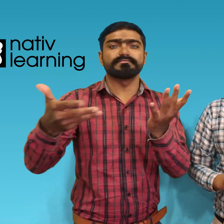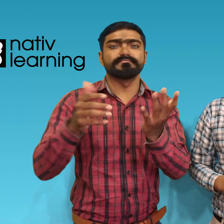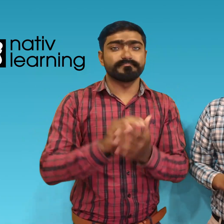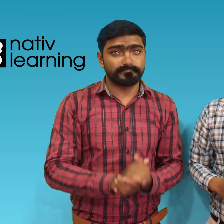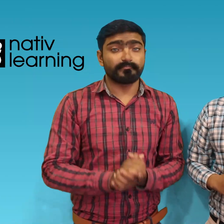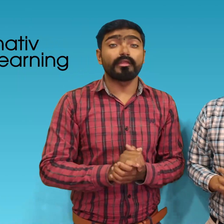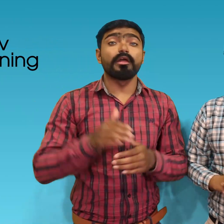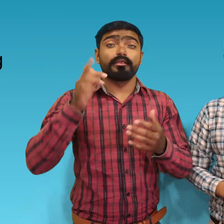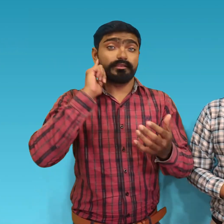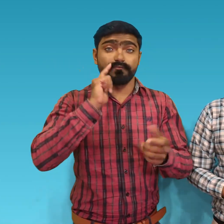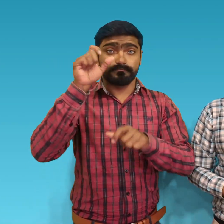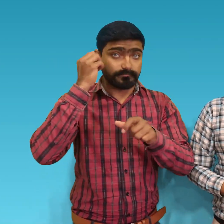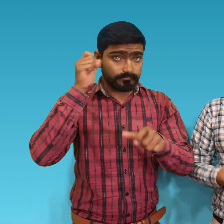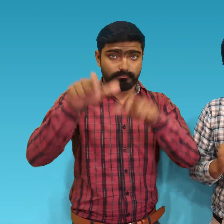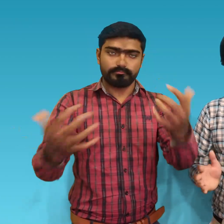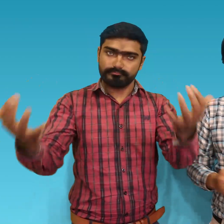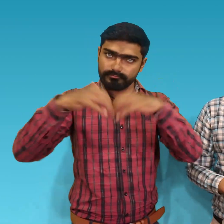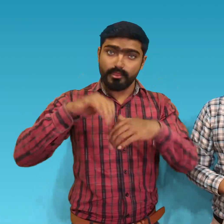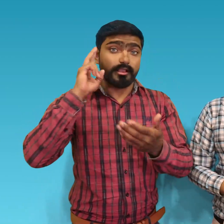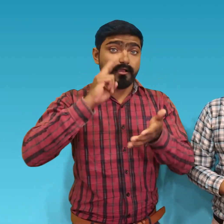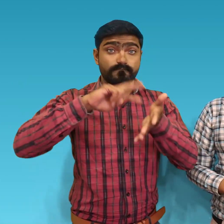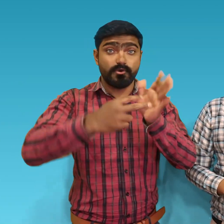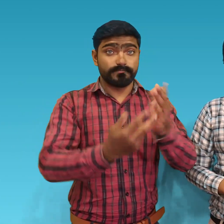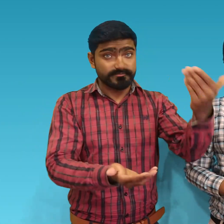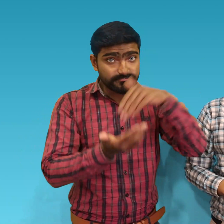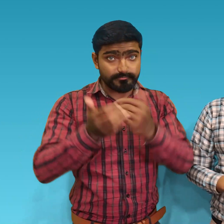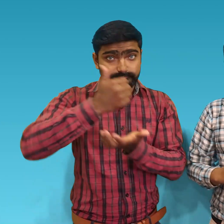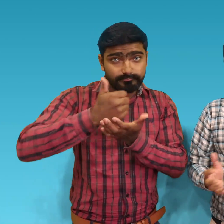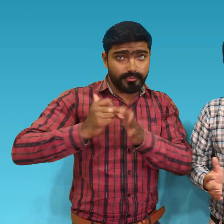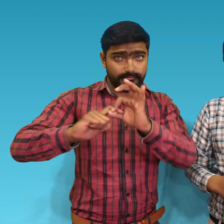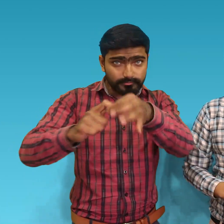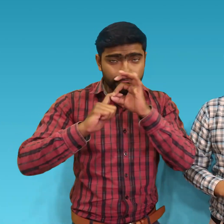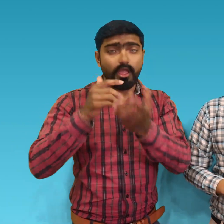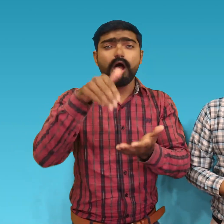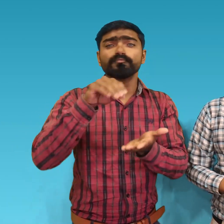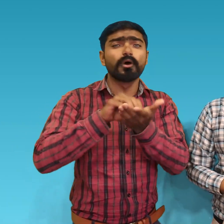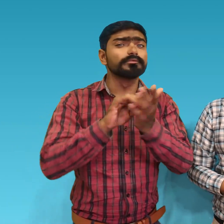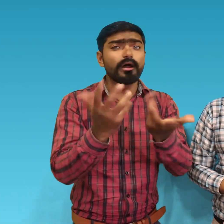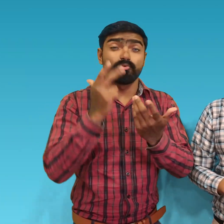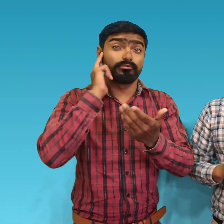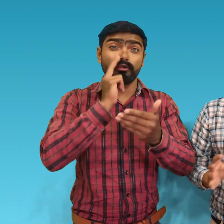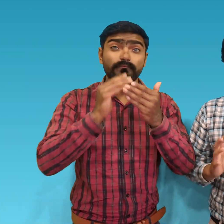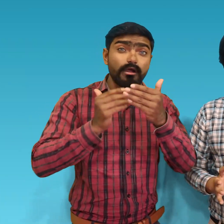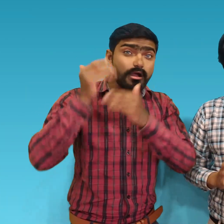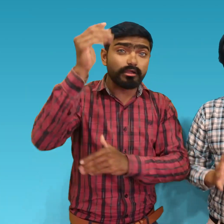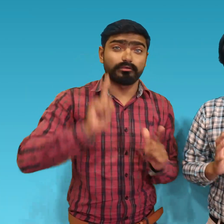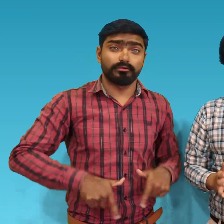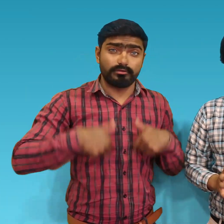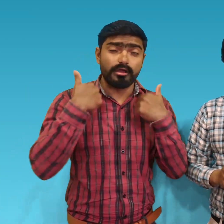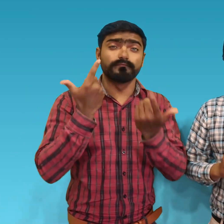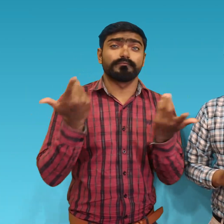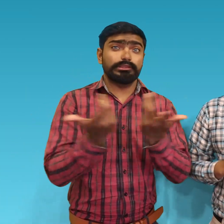sign language accessibility. On this day, you would get to interact with deaf individuals and hear their stories of why sign language